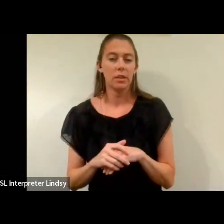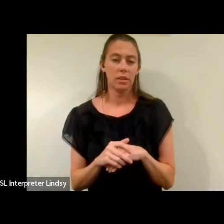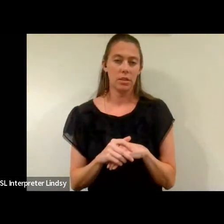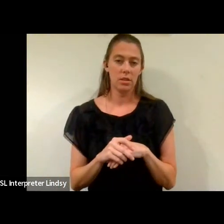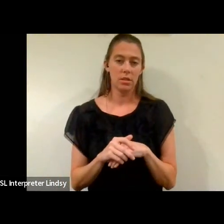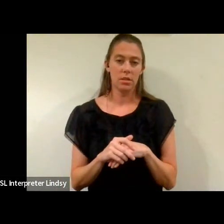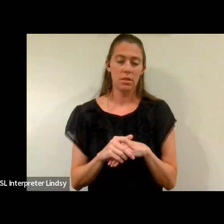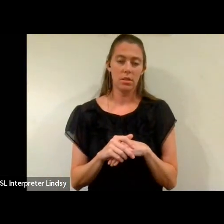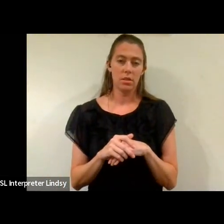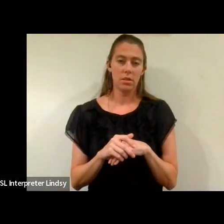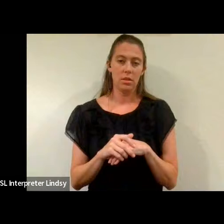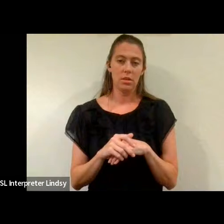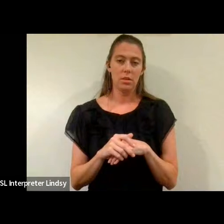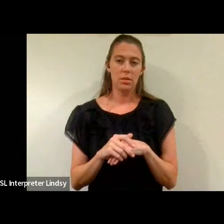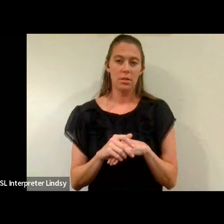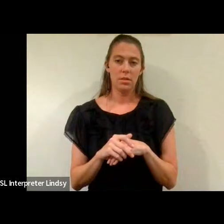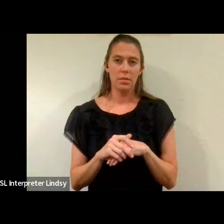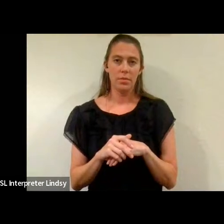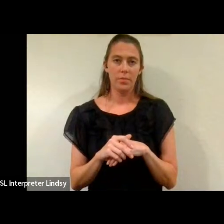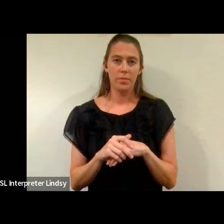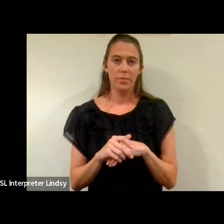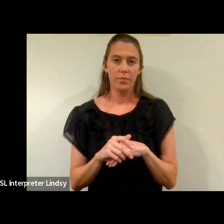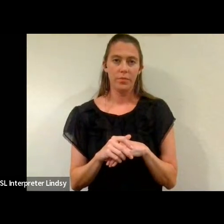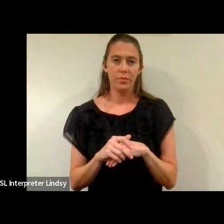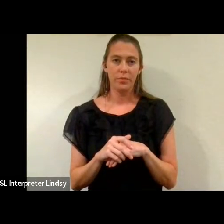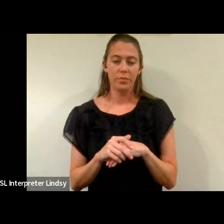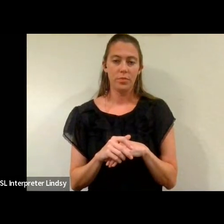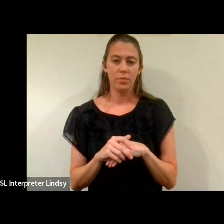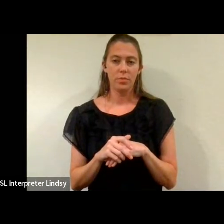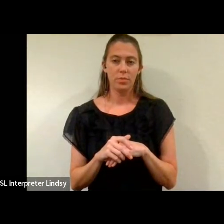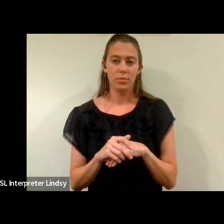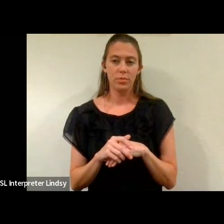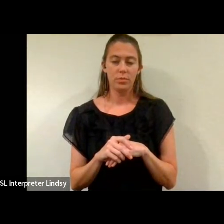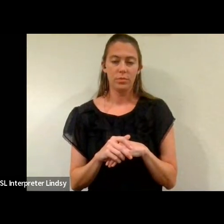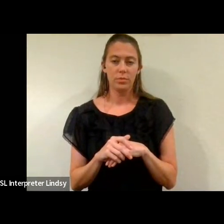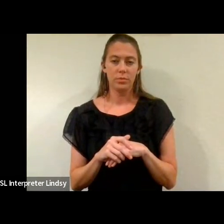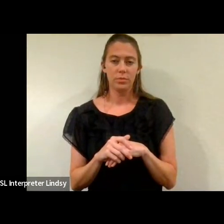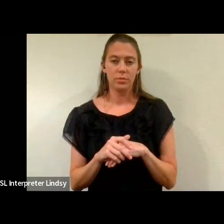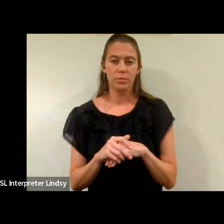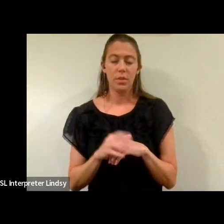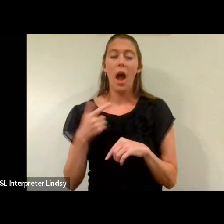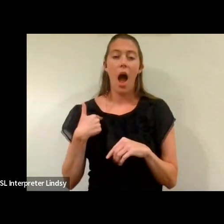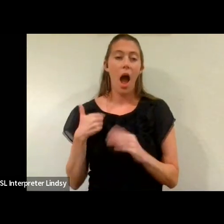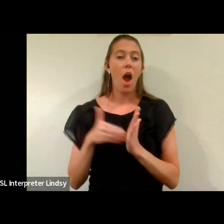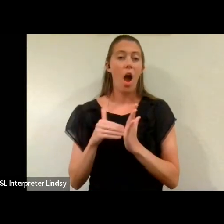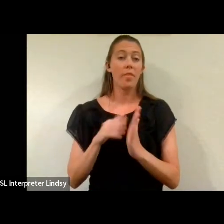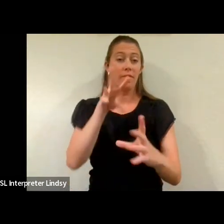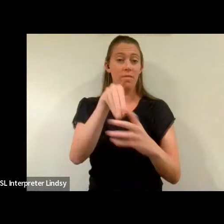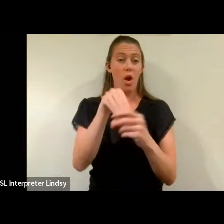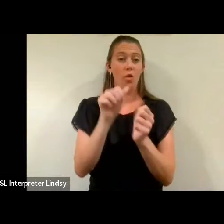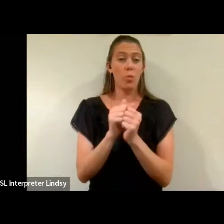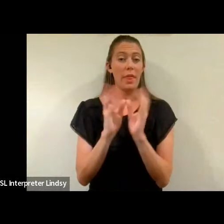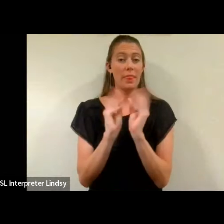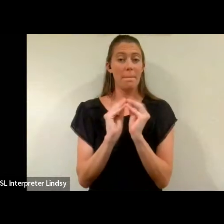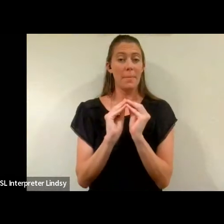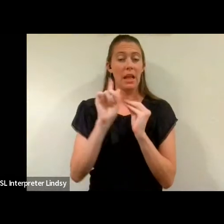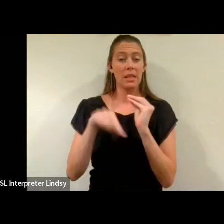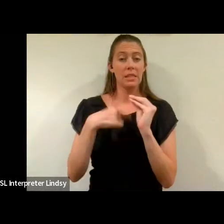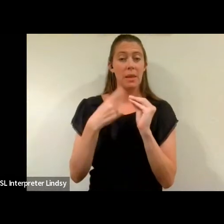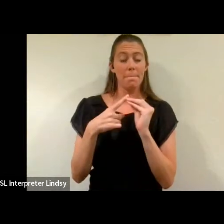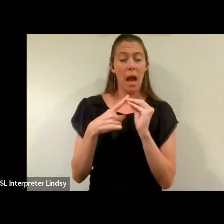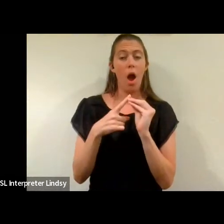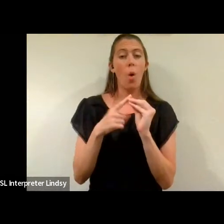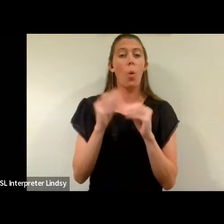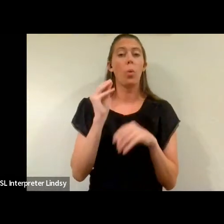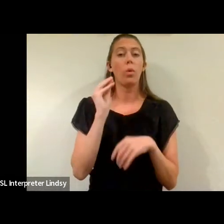conversations about the housing ordinances and things like that. I mean, the level of stress among our families, you